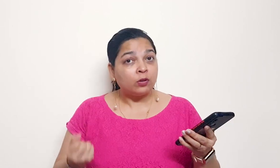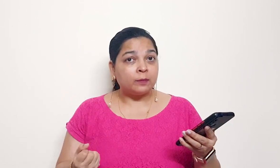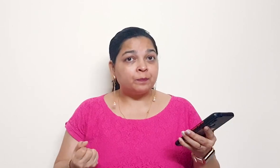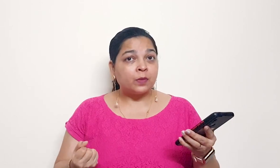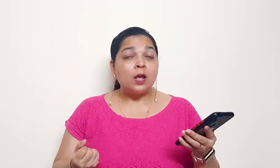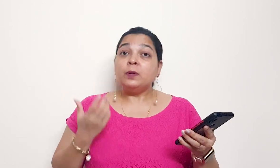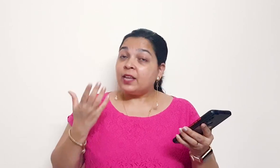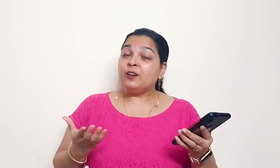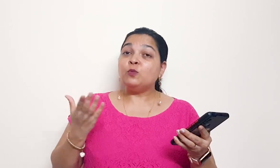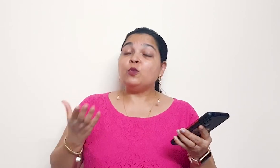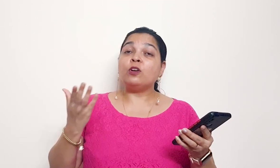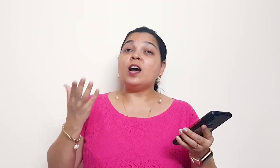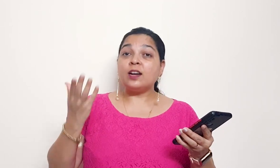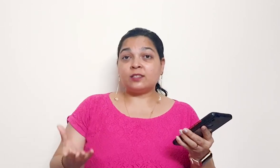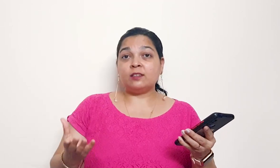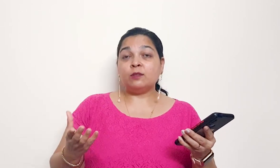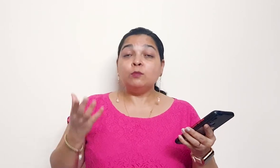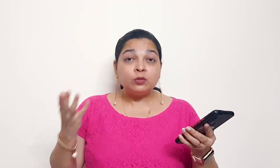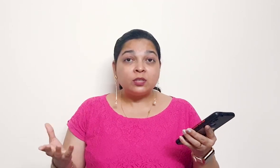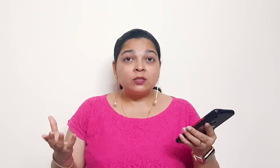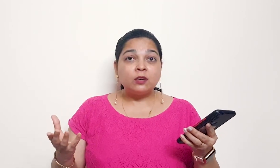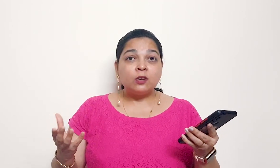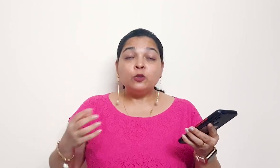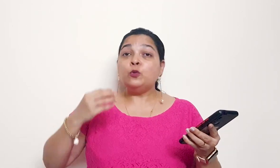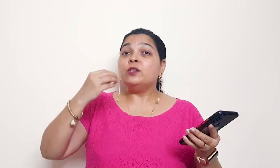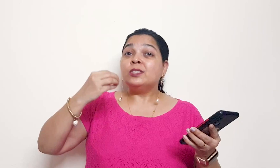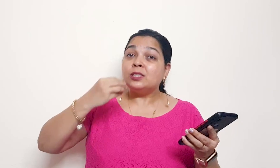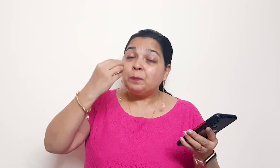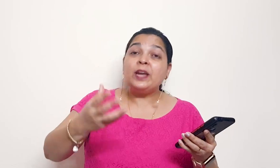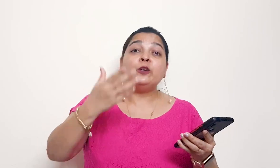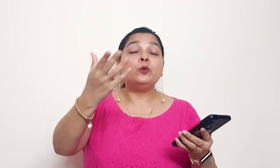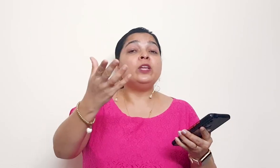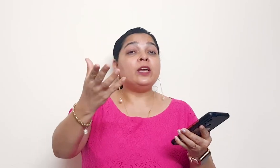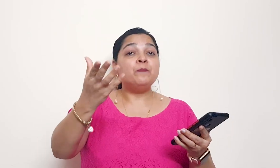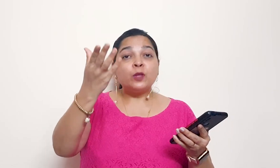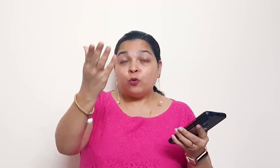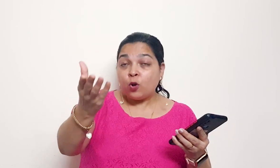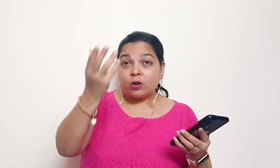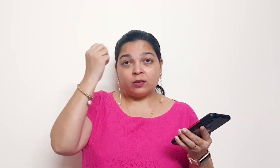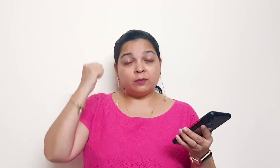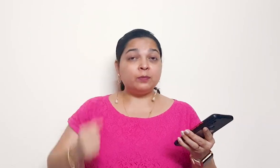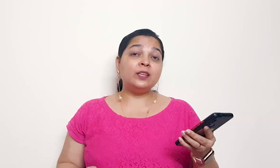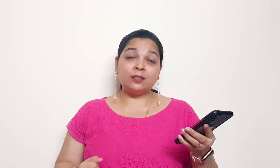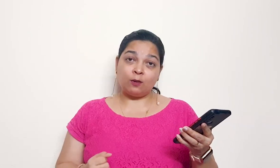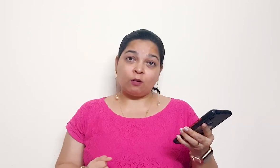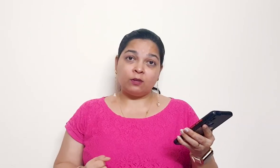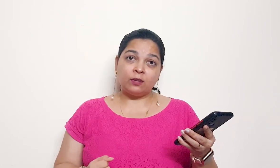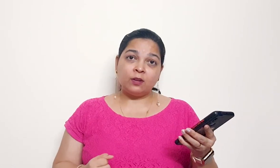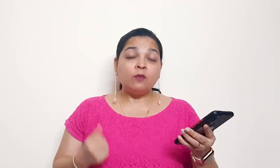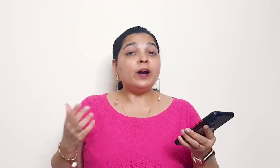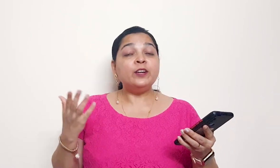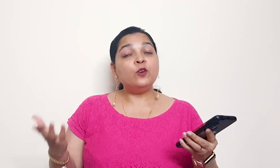forth water? But that is what God asked Moses, to speak to the rock. Praise the